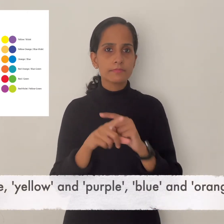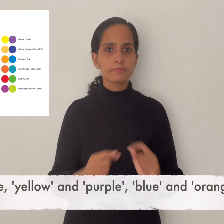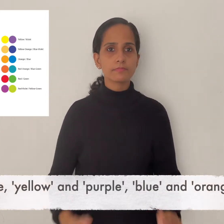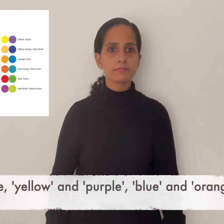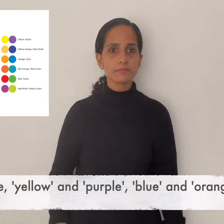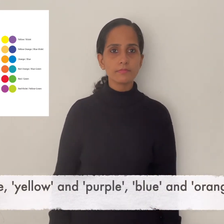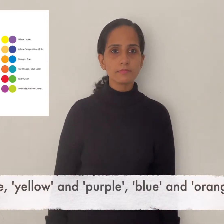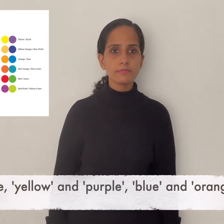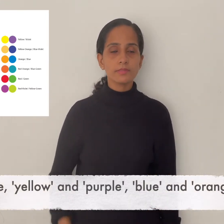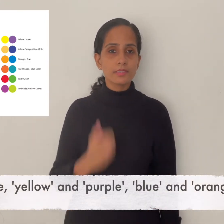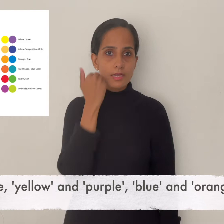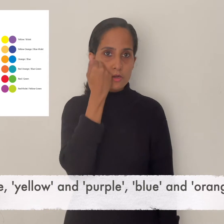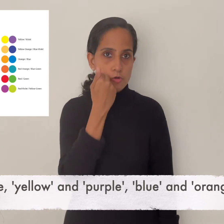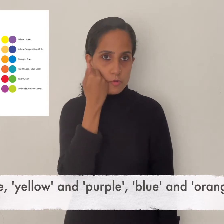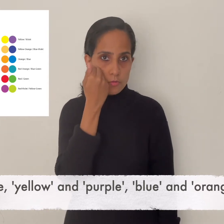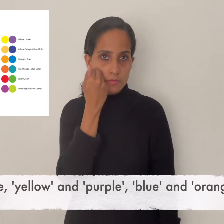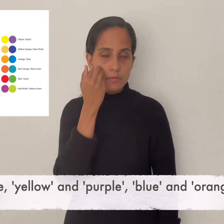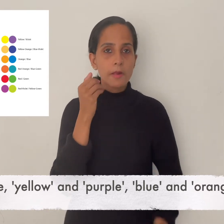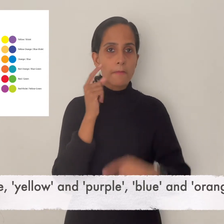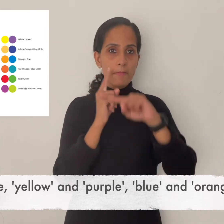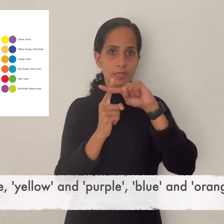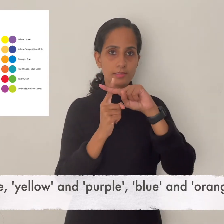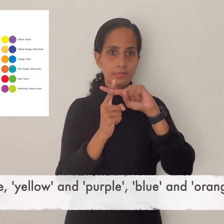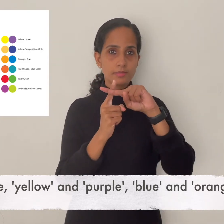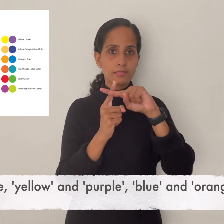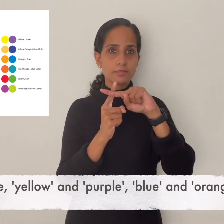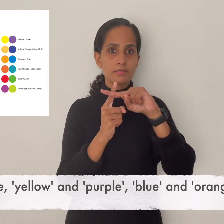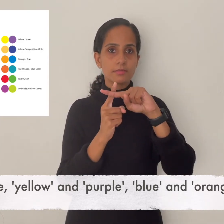yellow and purple,